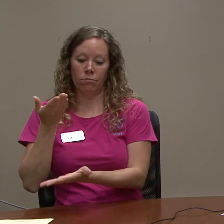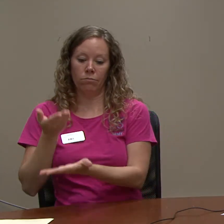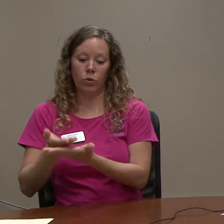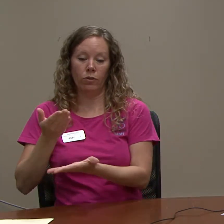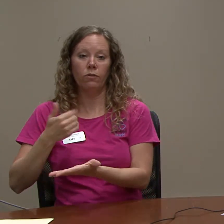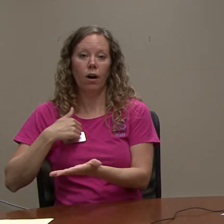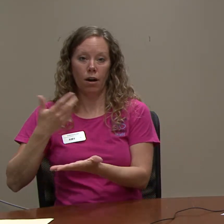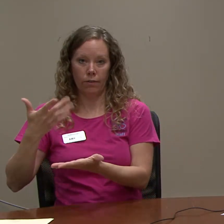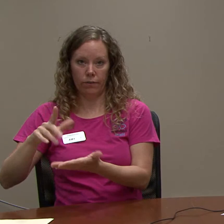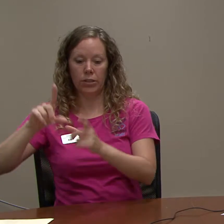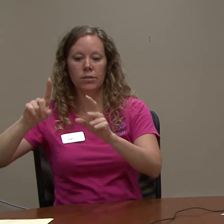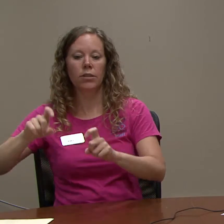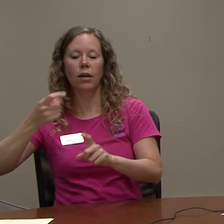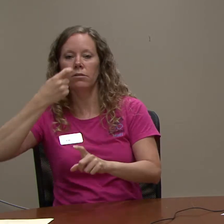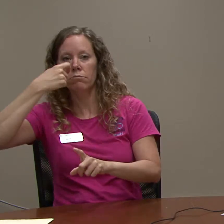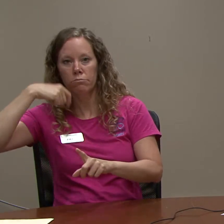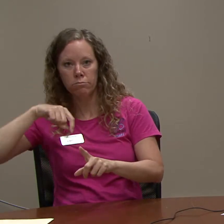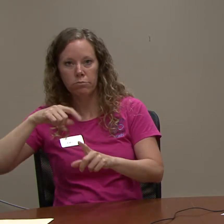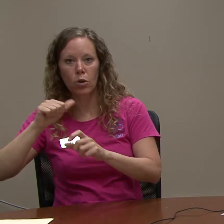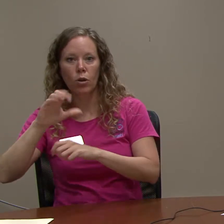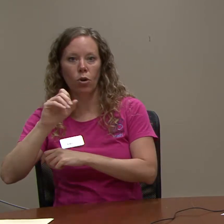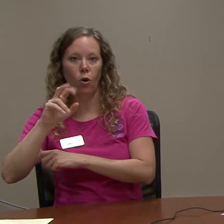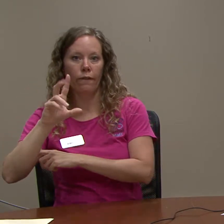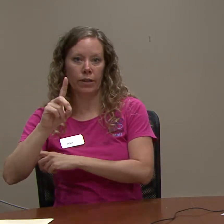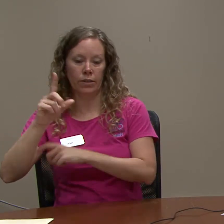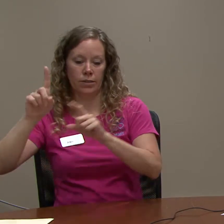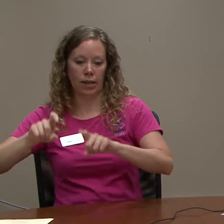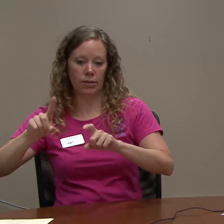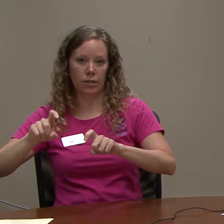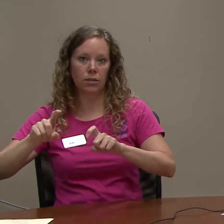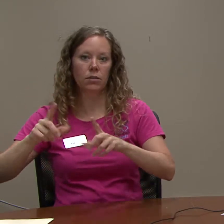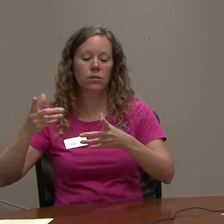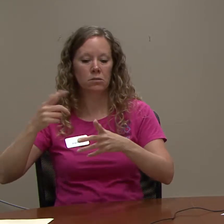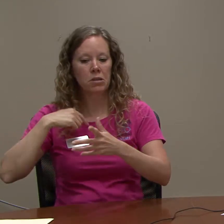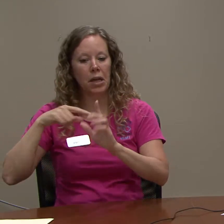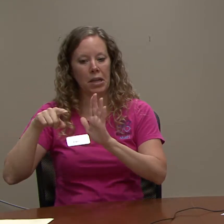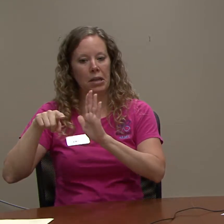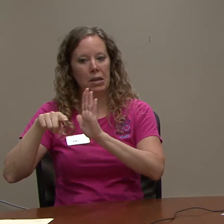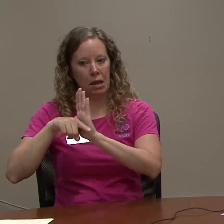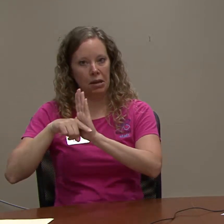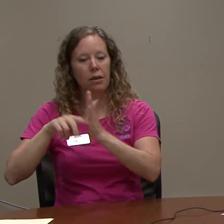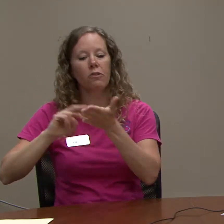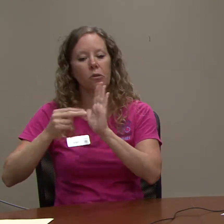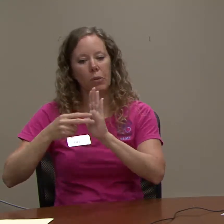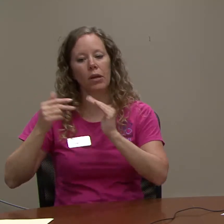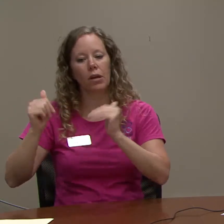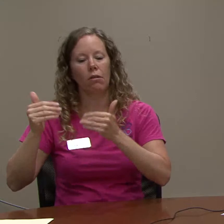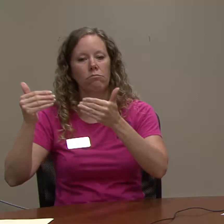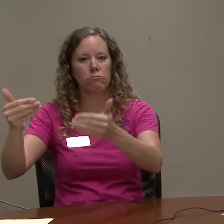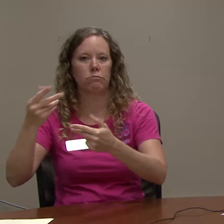you have had a COVID test in the previous 2 weeks and tested negative.